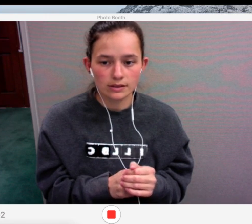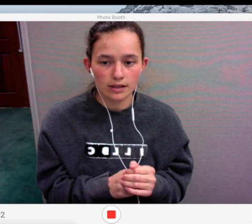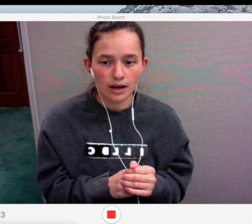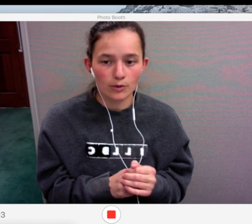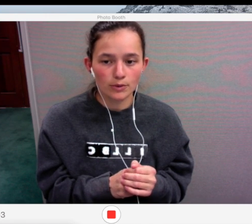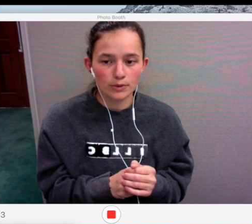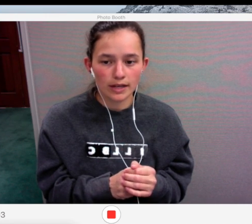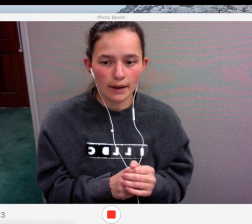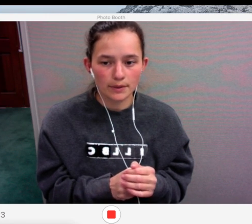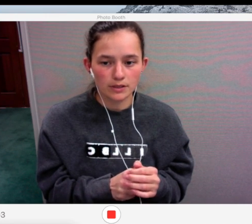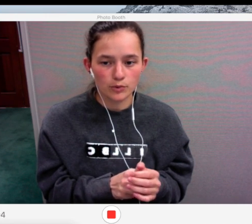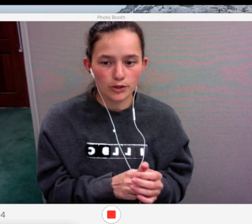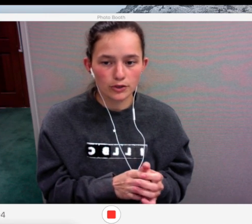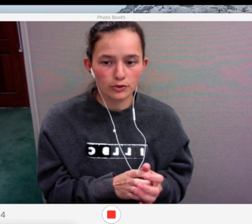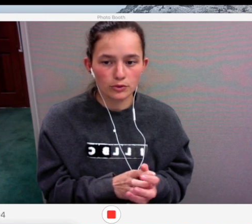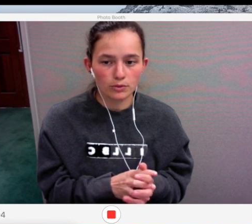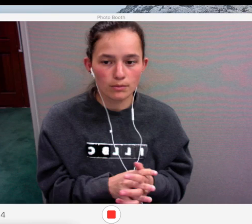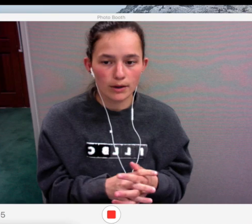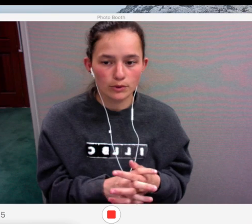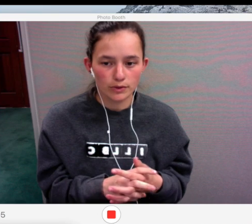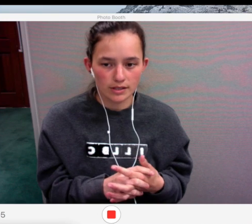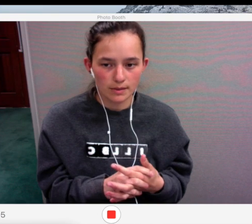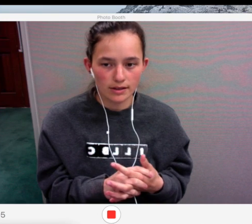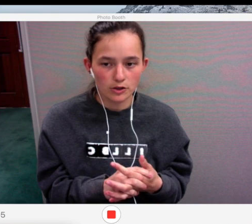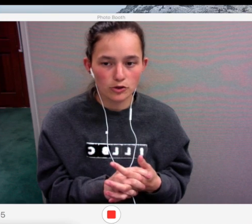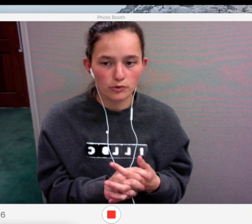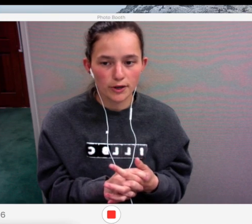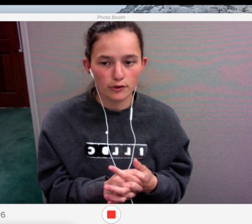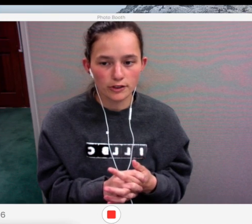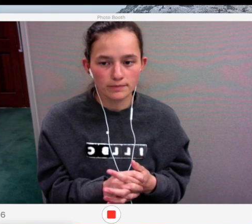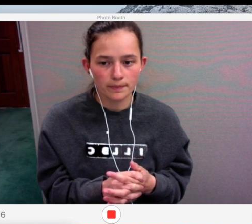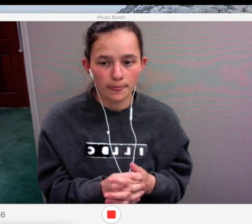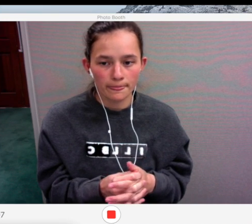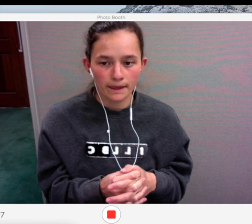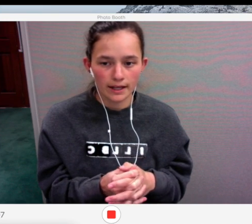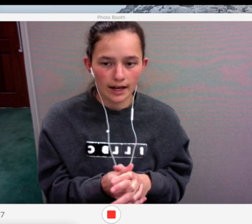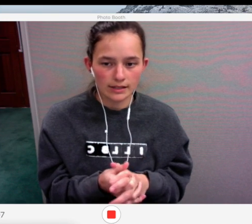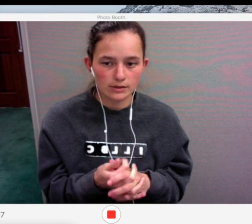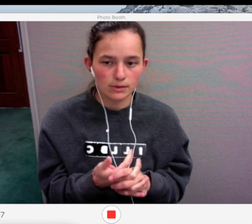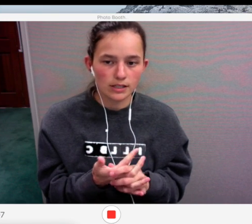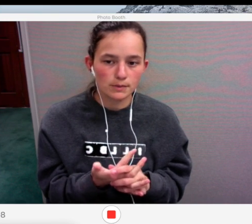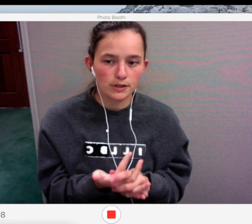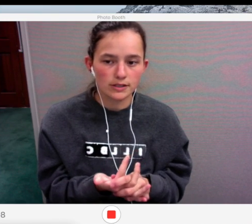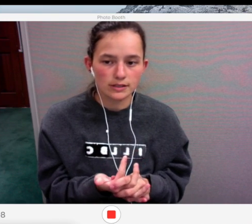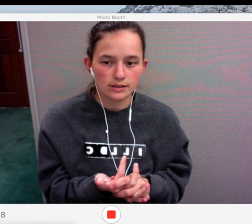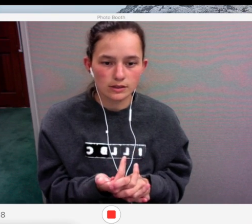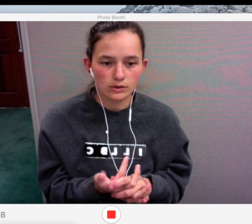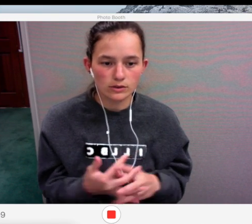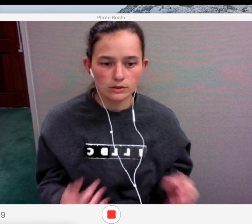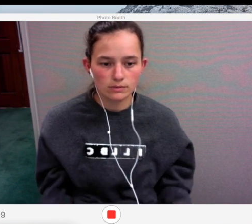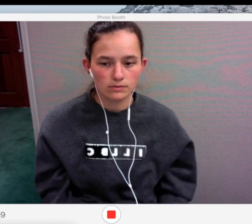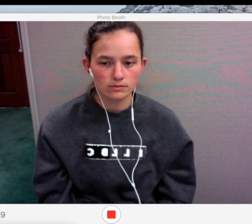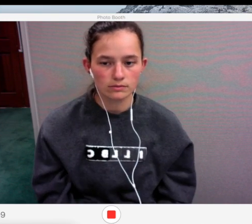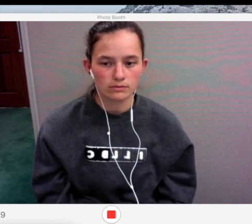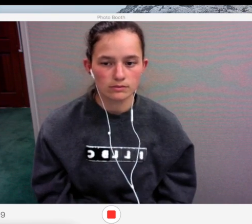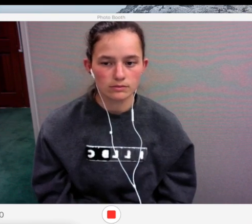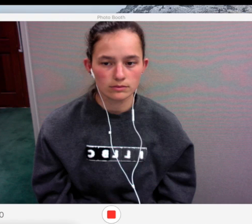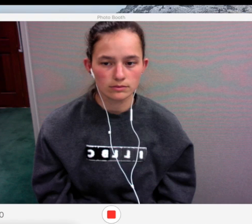Yes, I would be really happy to bring you my old resume that you could read over. It has my experience and skills.